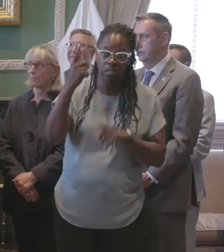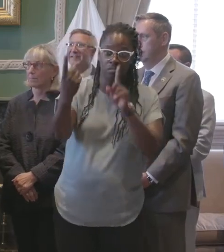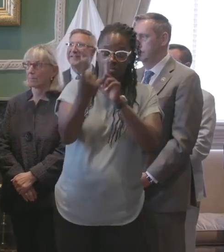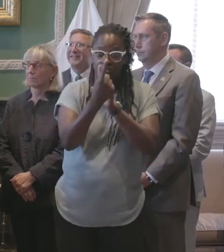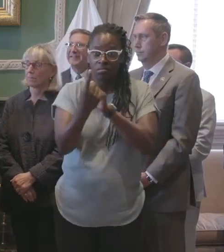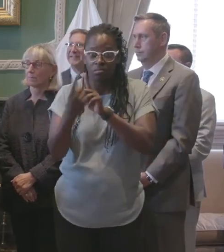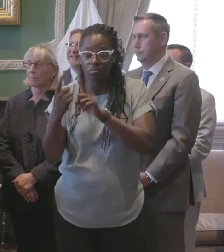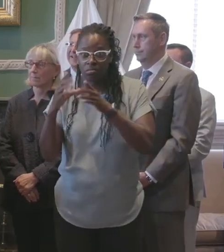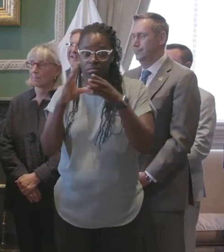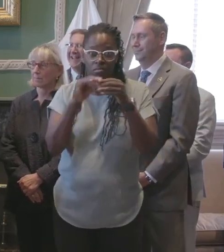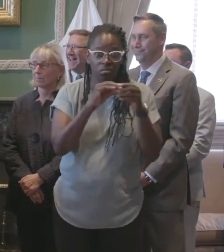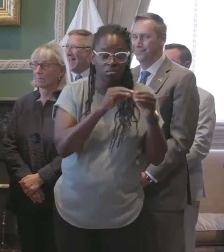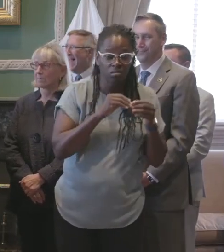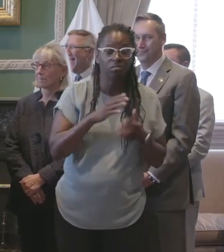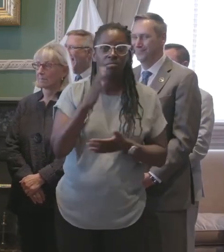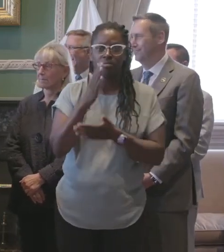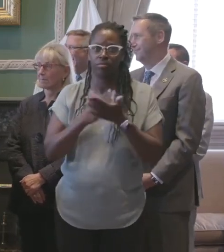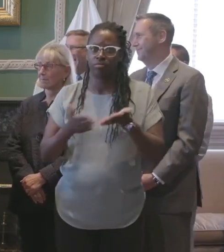quite outrageous.